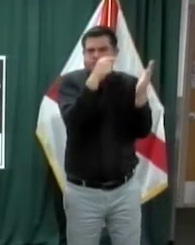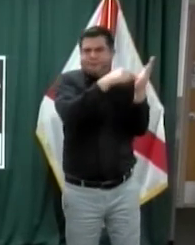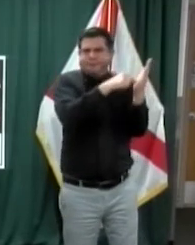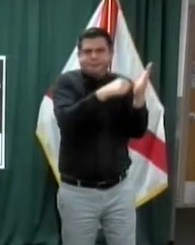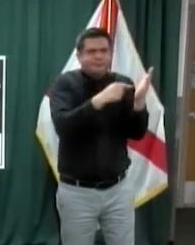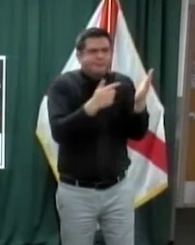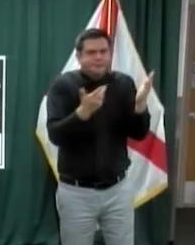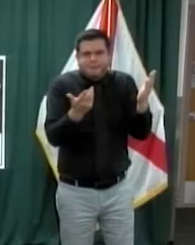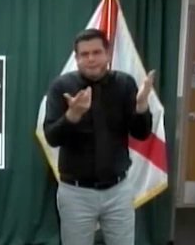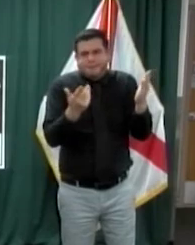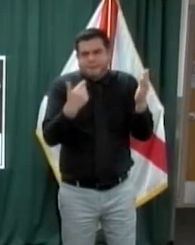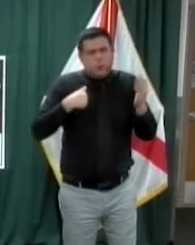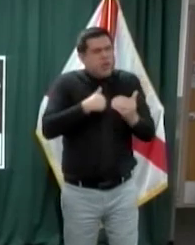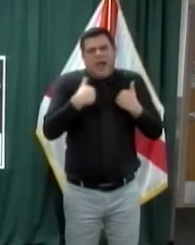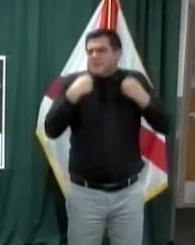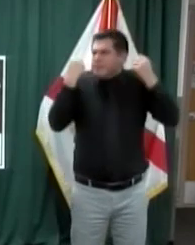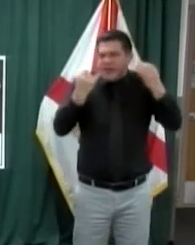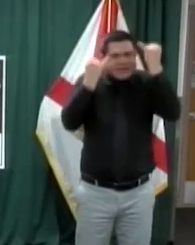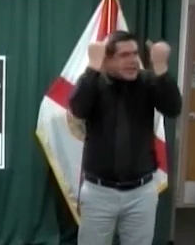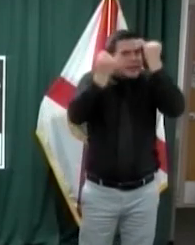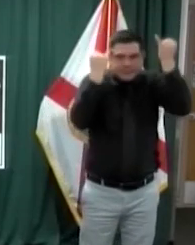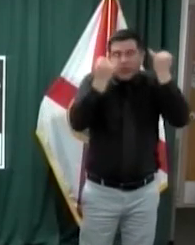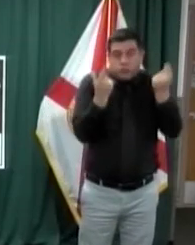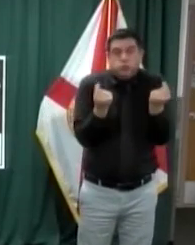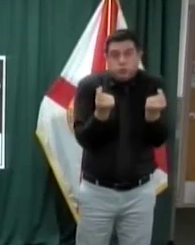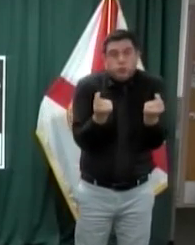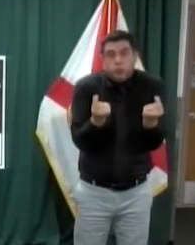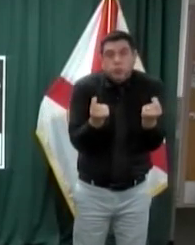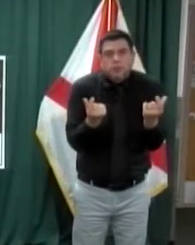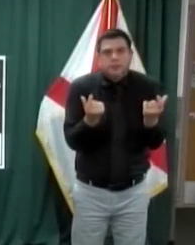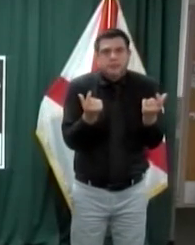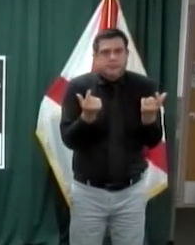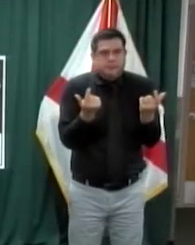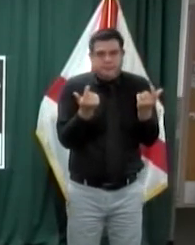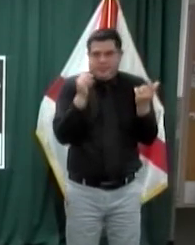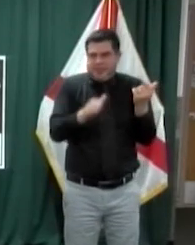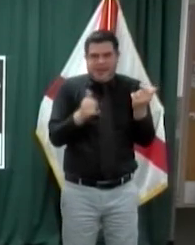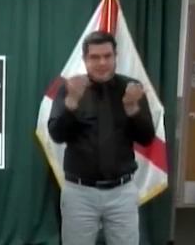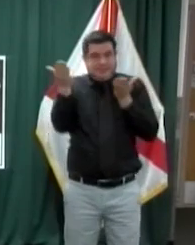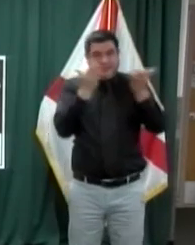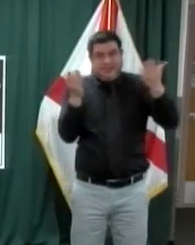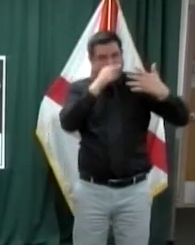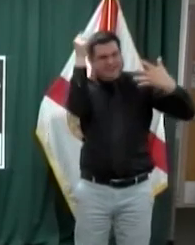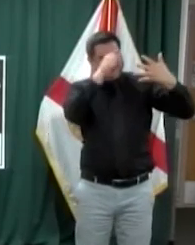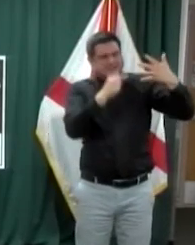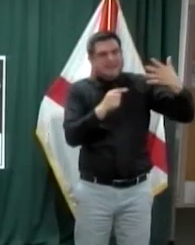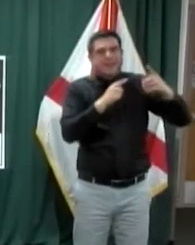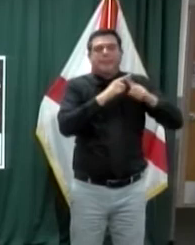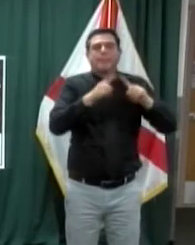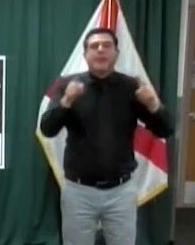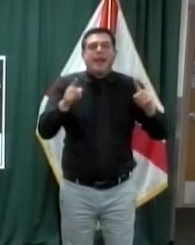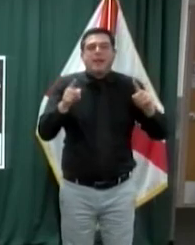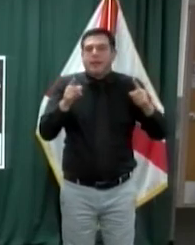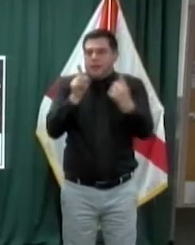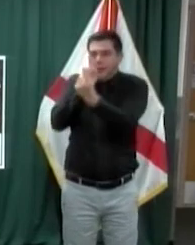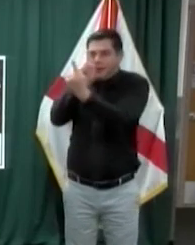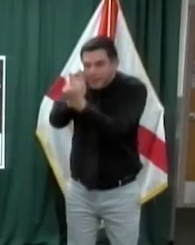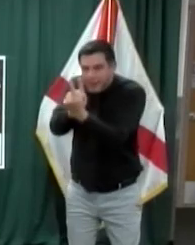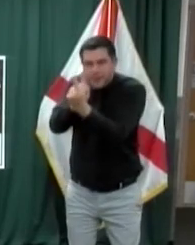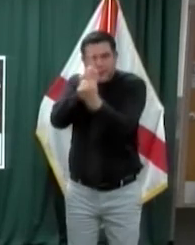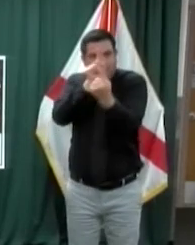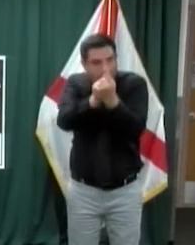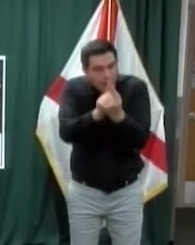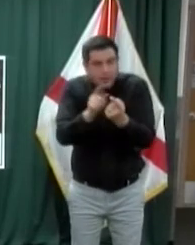mentioned, we are providing all of these services virtually. So even though our physical locations are closed,